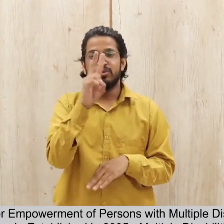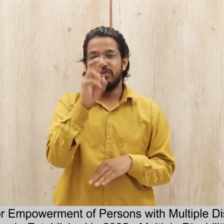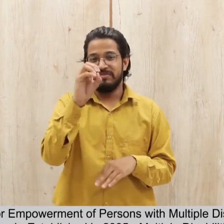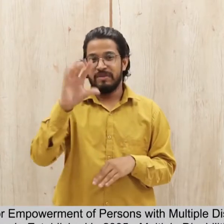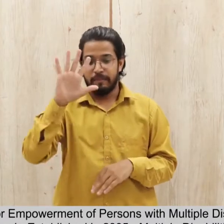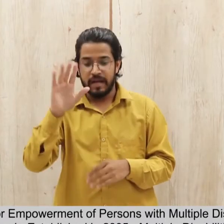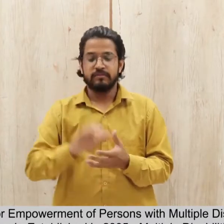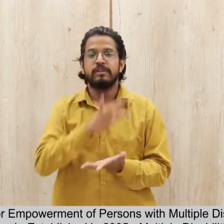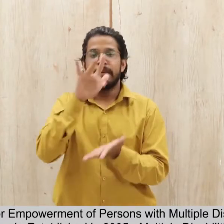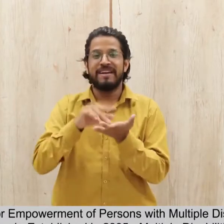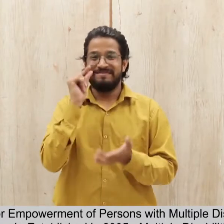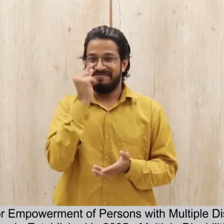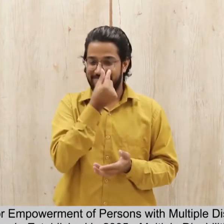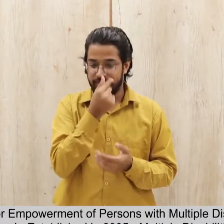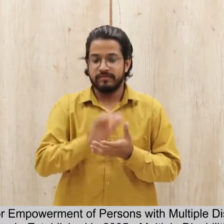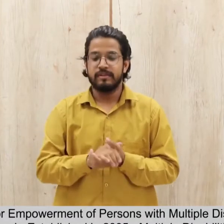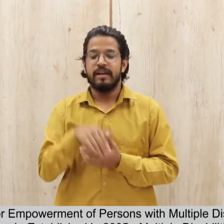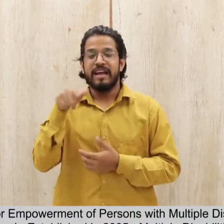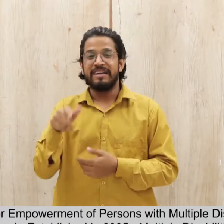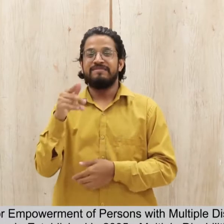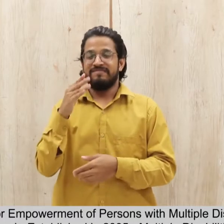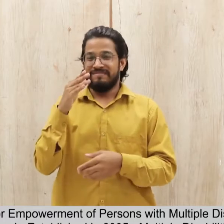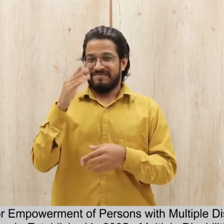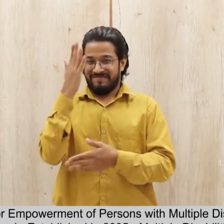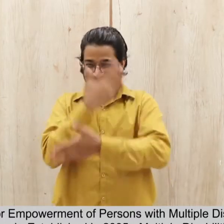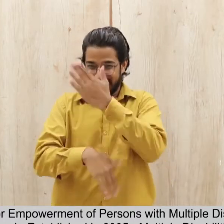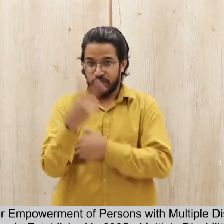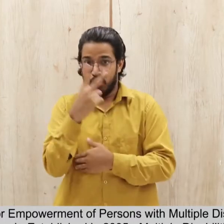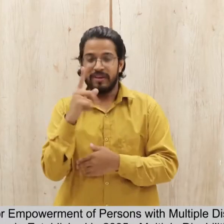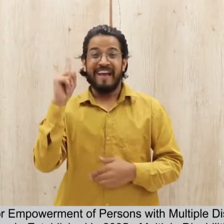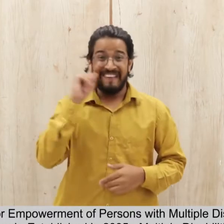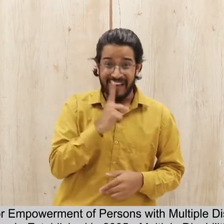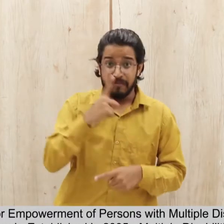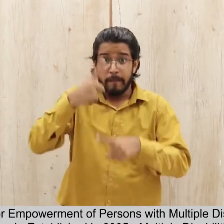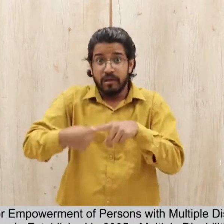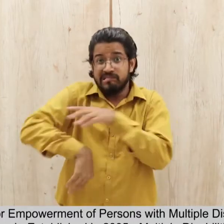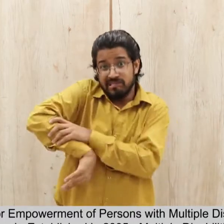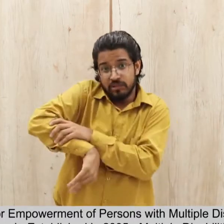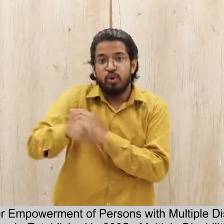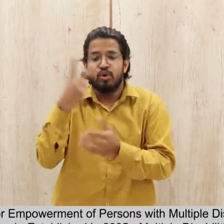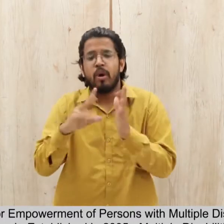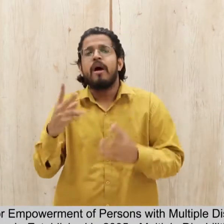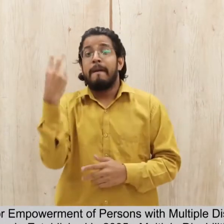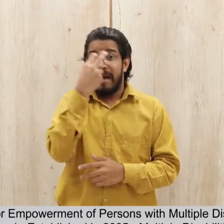Multiple Disabilities, NIEPMD, Chennai, established in 2005, dealing in multiple disabilities.